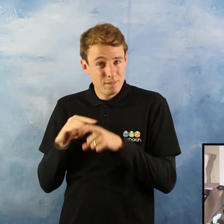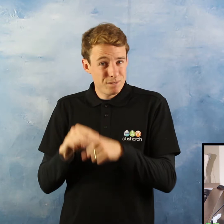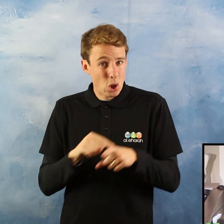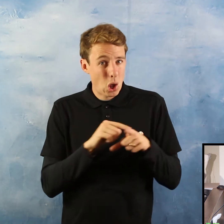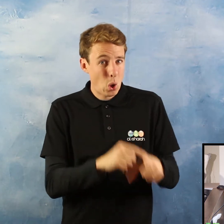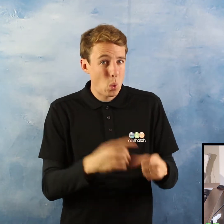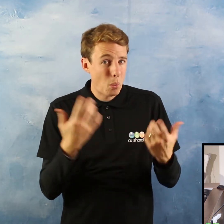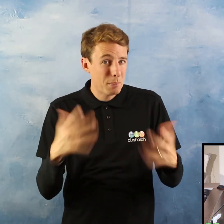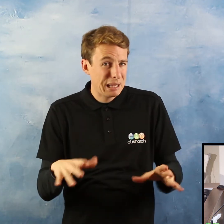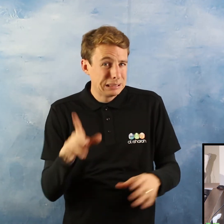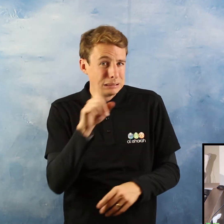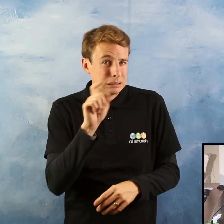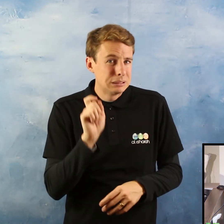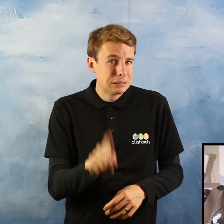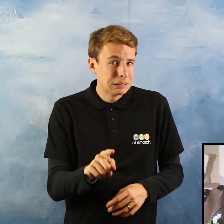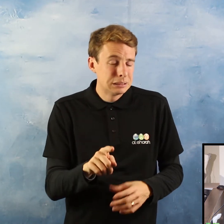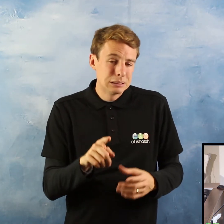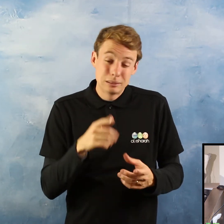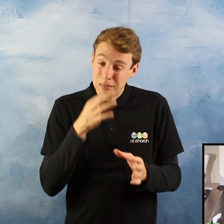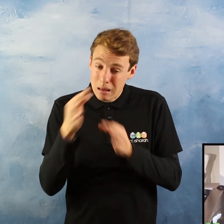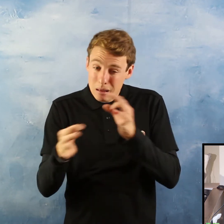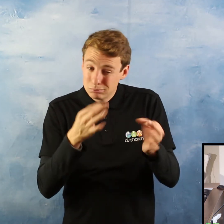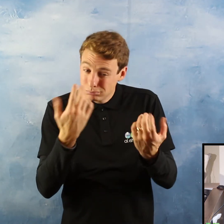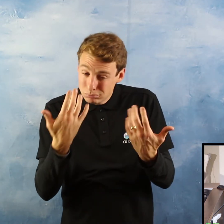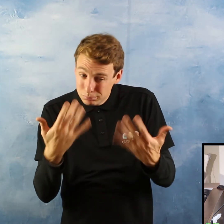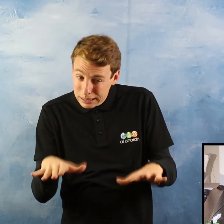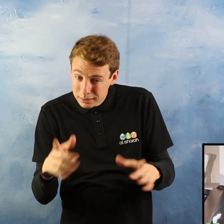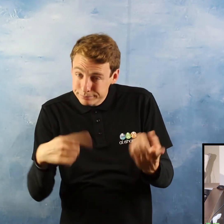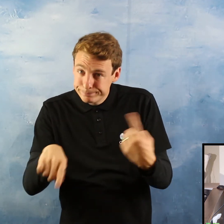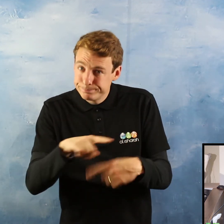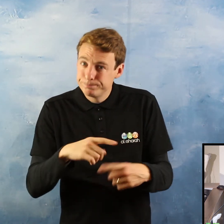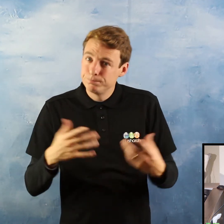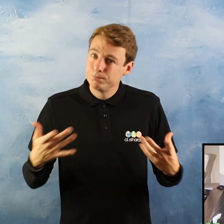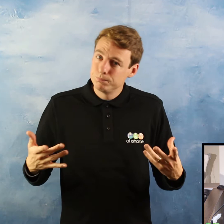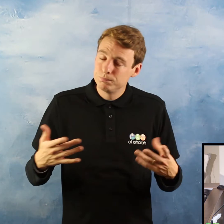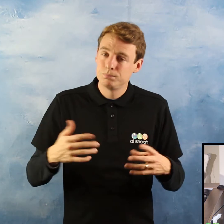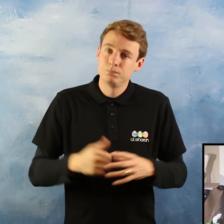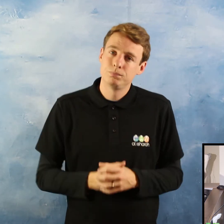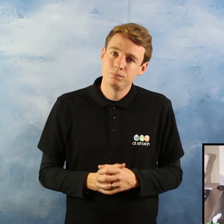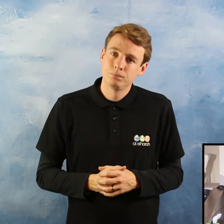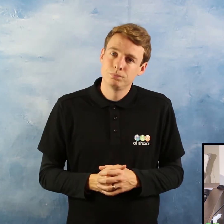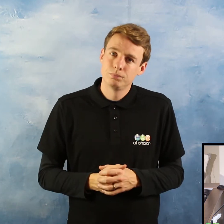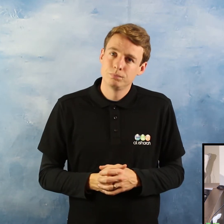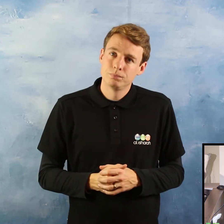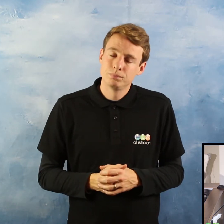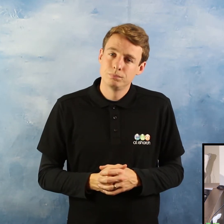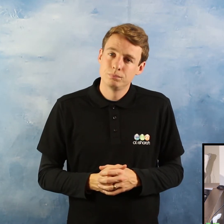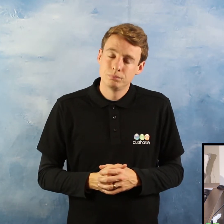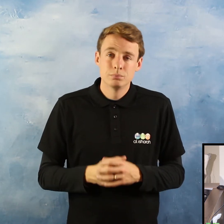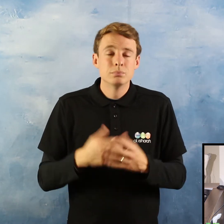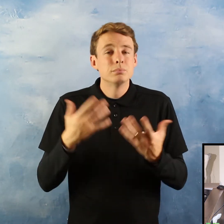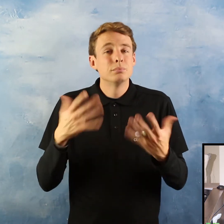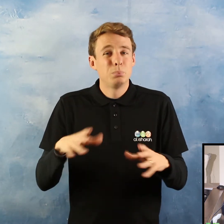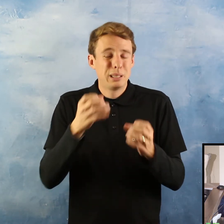hadith, "Ma nahaytukum anhu fajtanibuh, wa ma amartukum bihi fa'tu